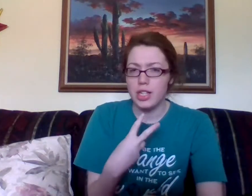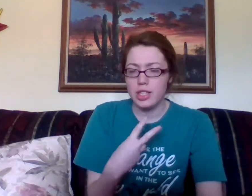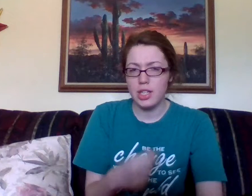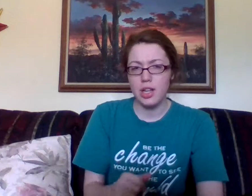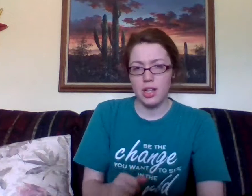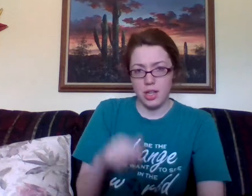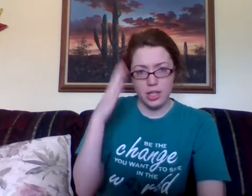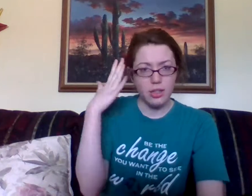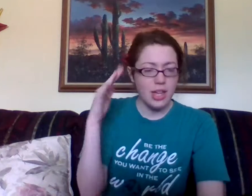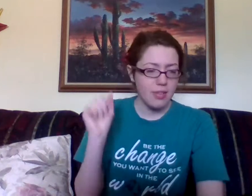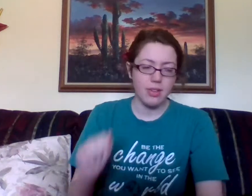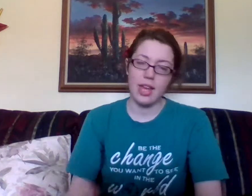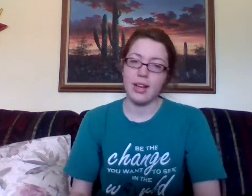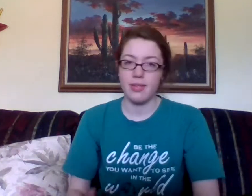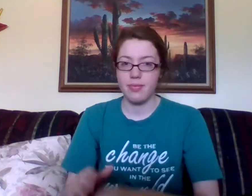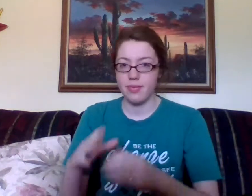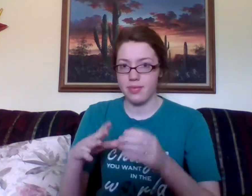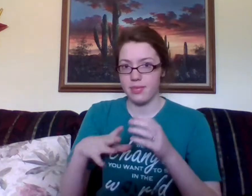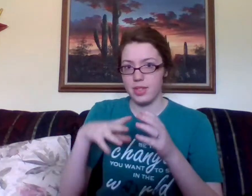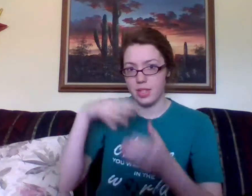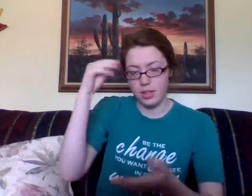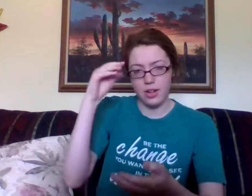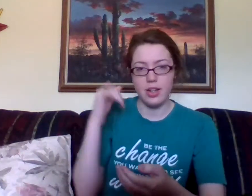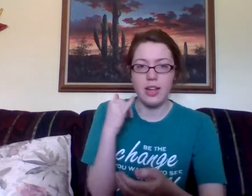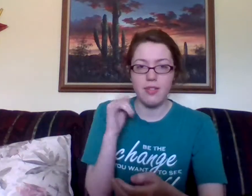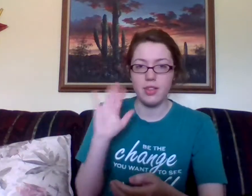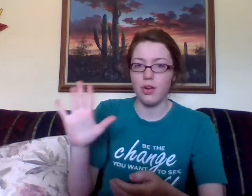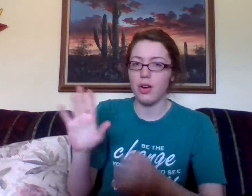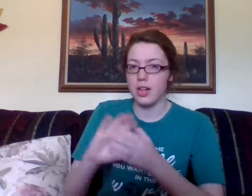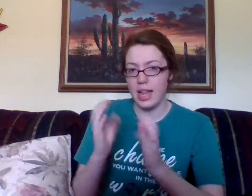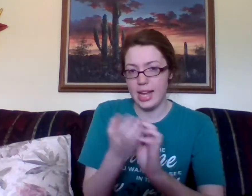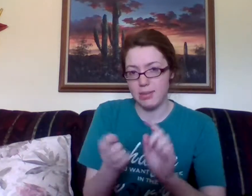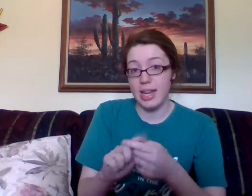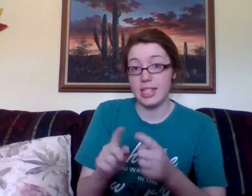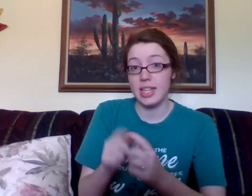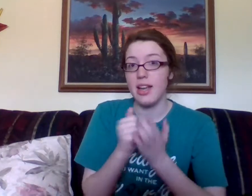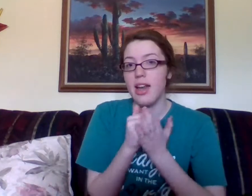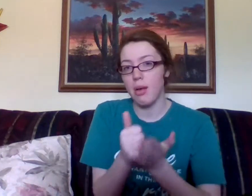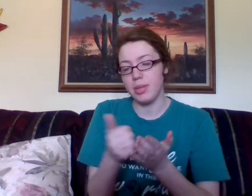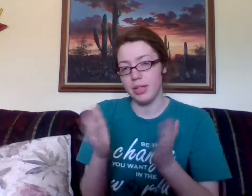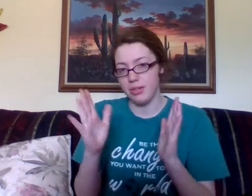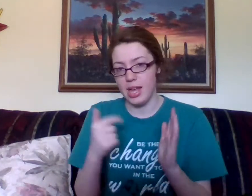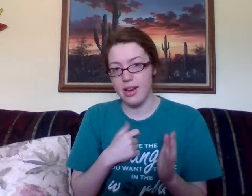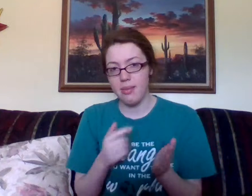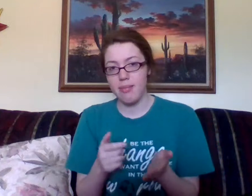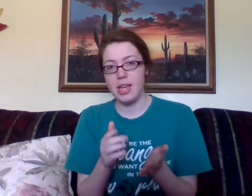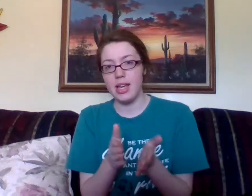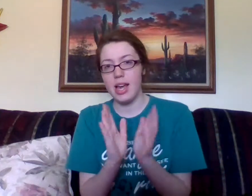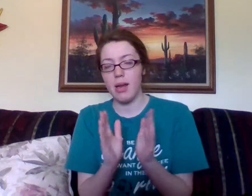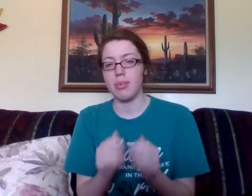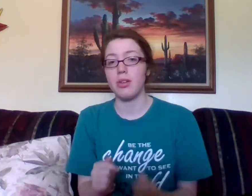voice. You'll never like learn if your classmates help you. Let me help you.